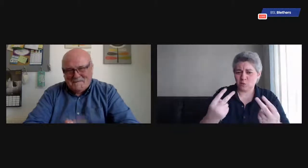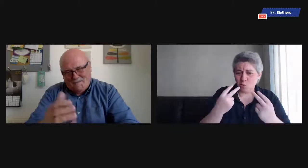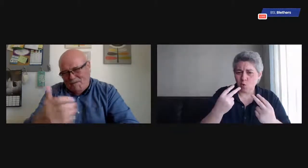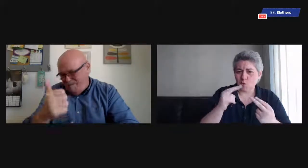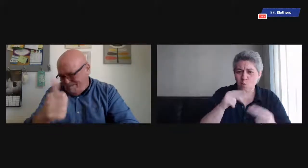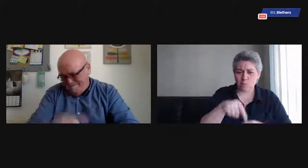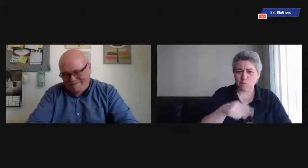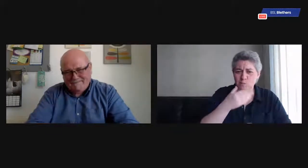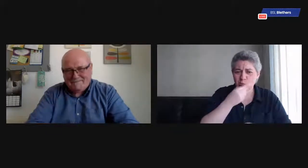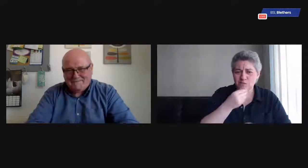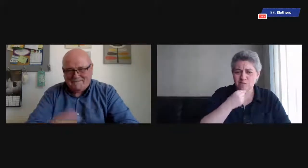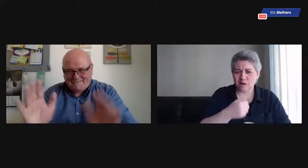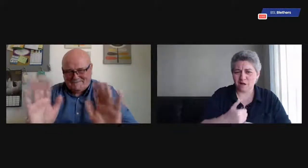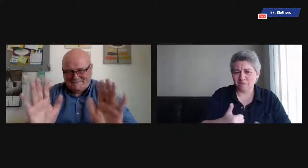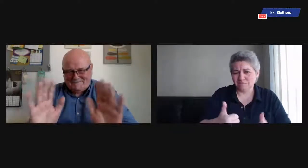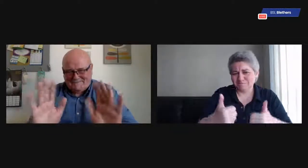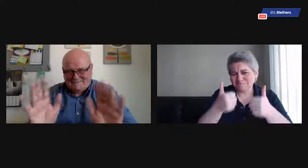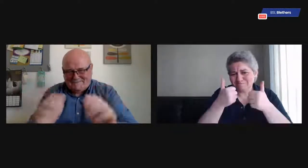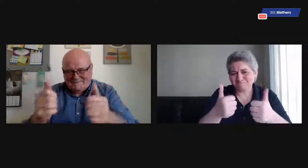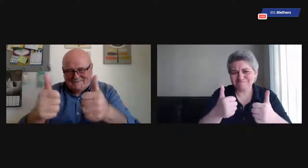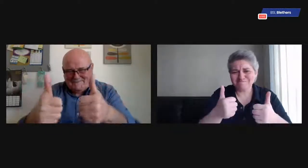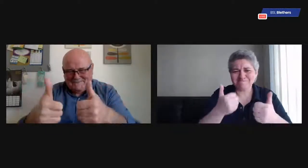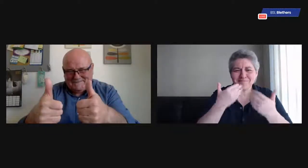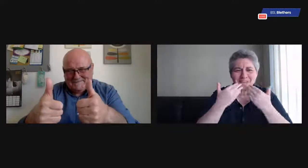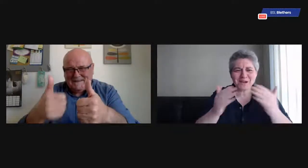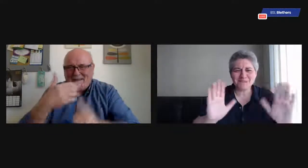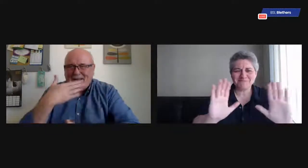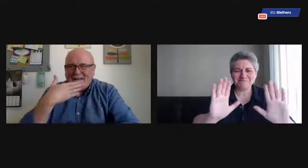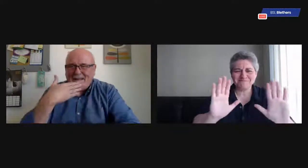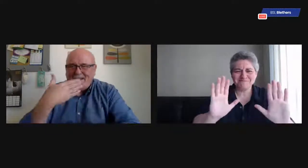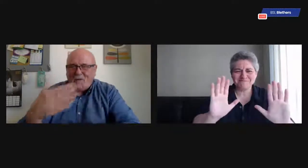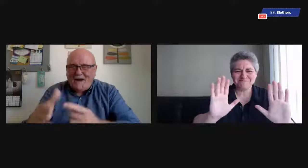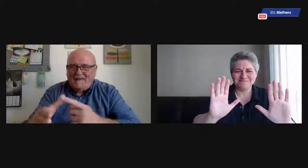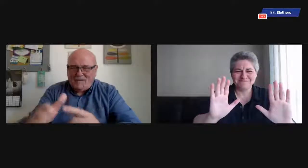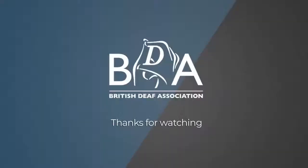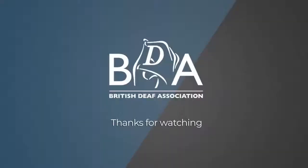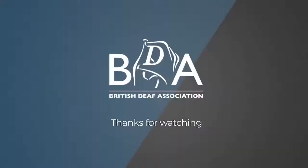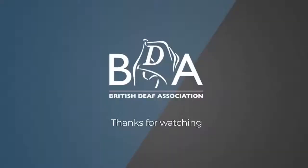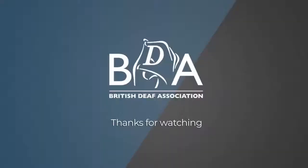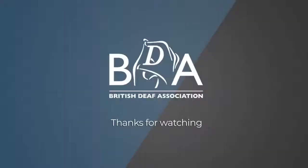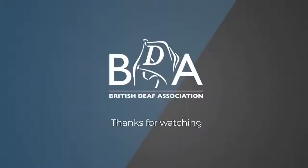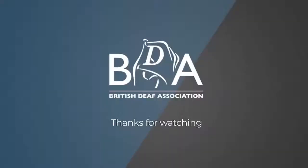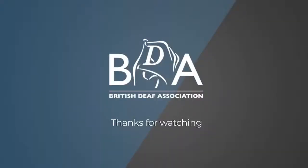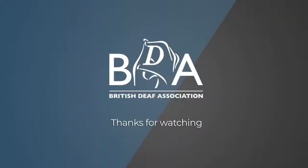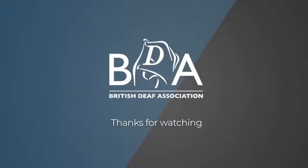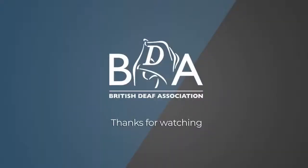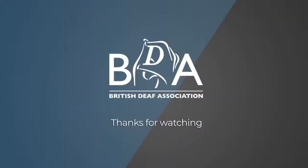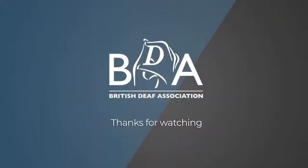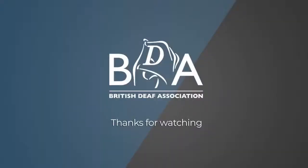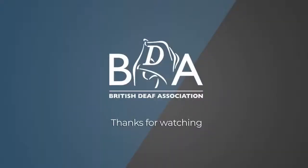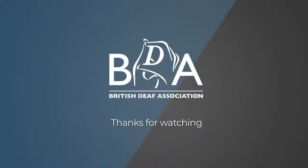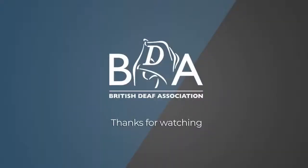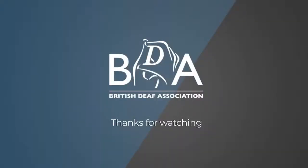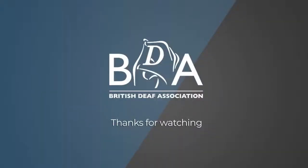enjoyed it. So thank you again to our audience at home. Thanks for watching. Bye bye.